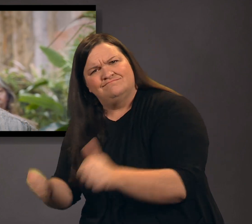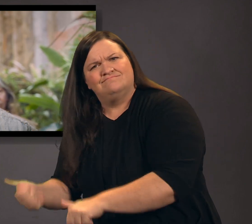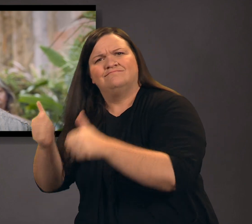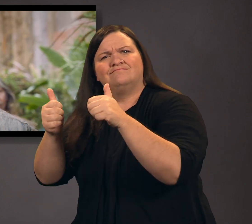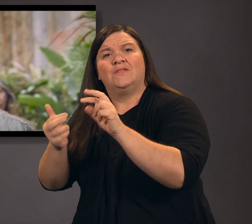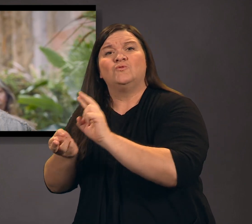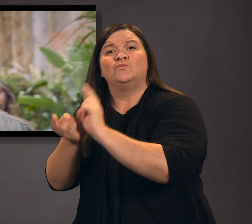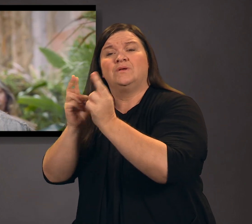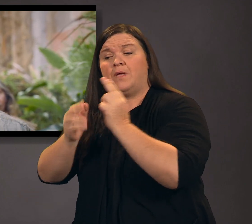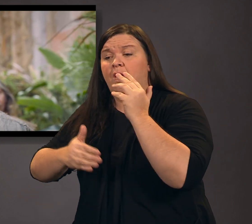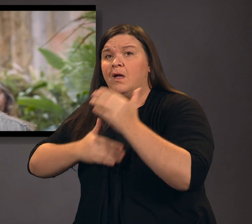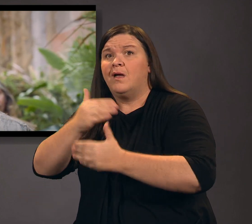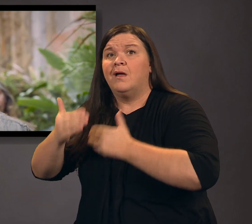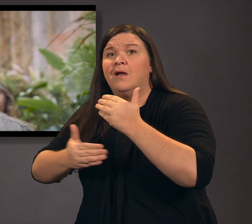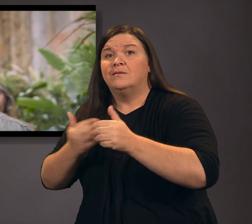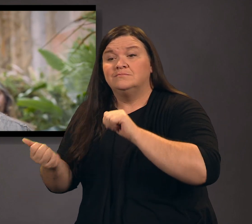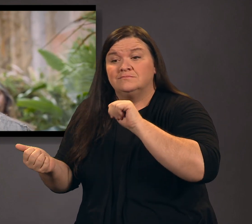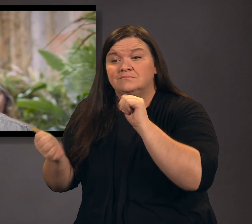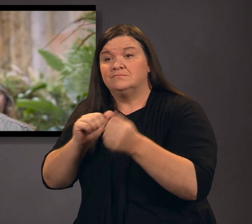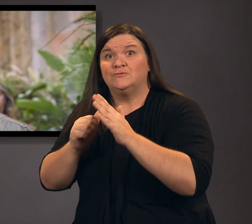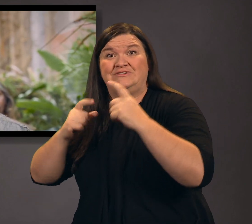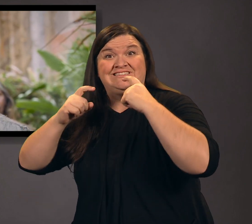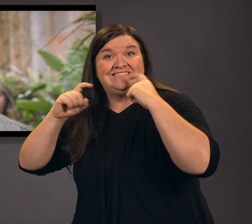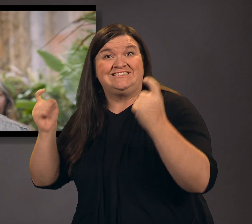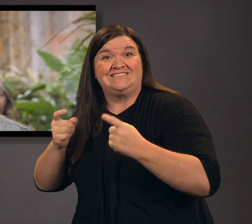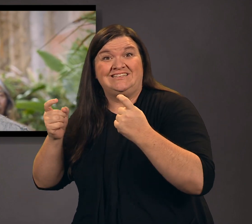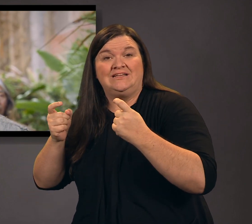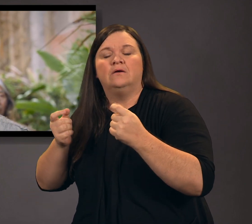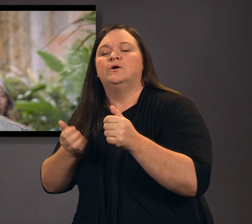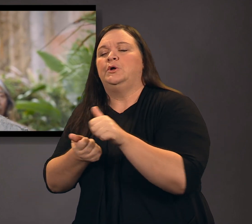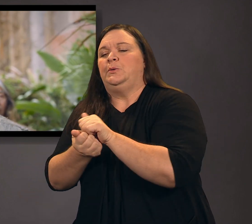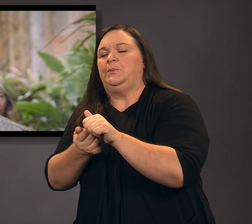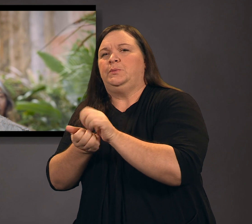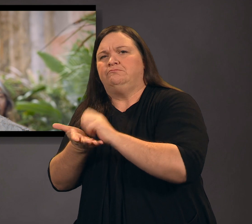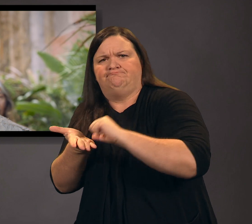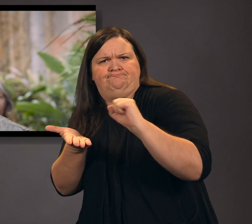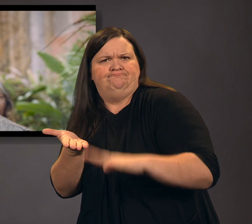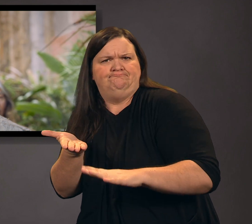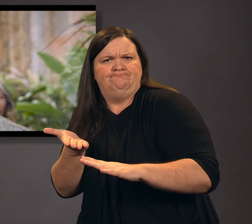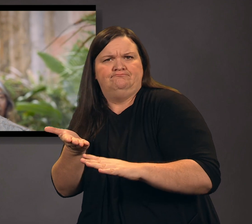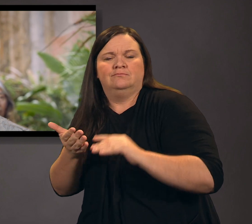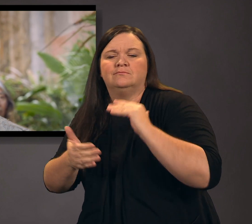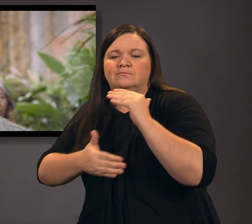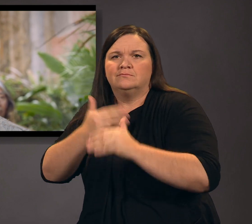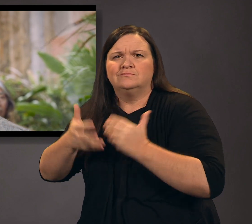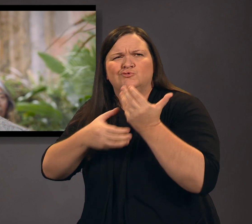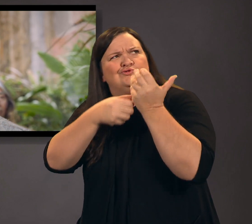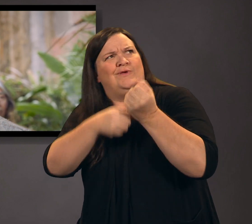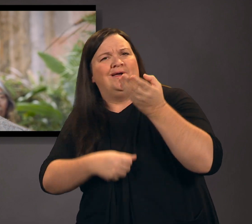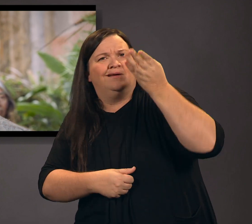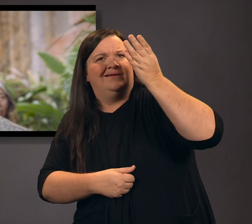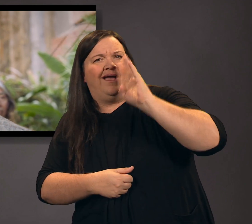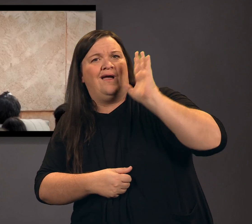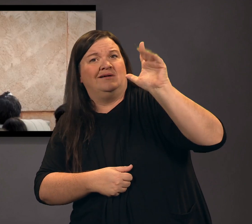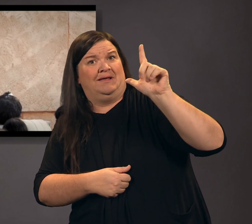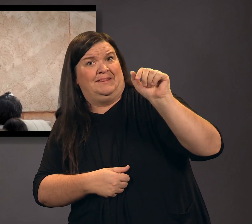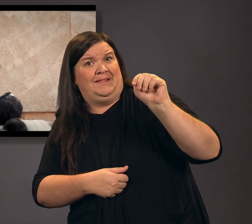washed from your sins, that ye may have faith on the Lamb of God, who taketh away the sins of the world,